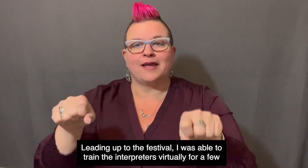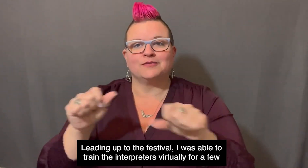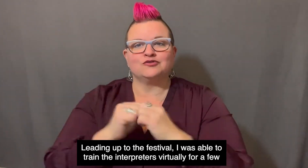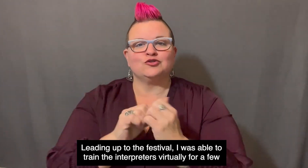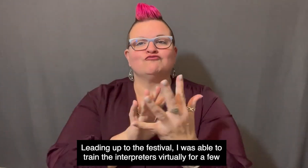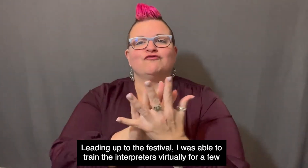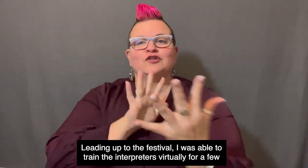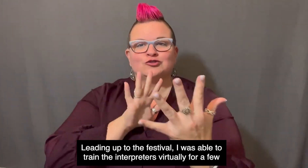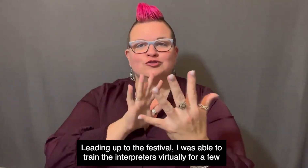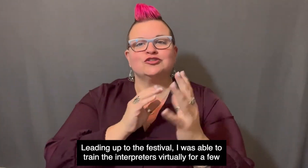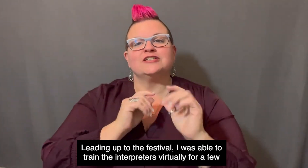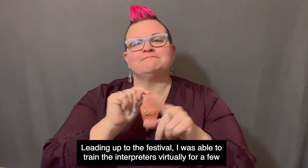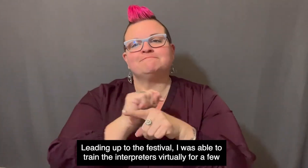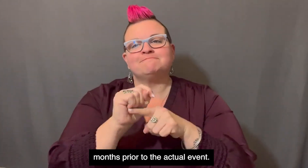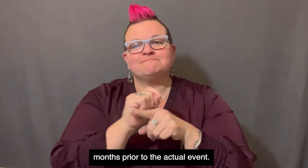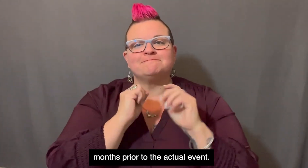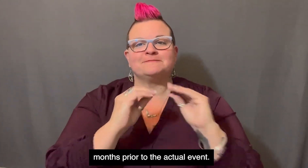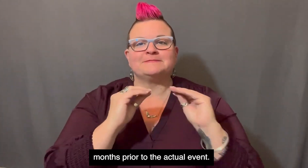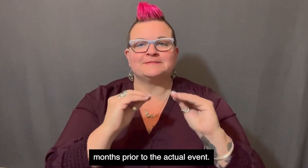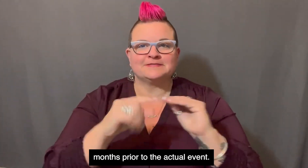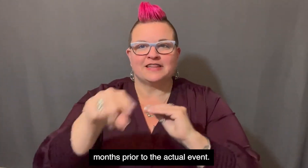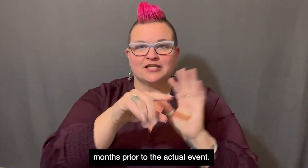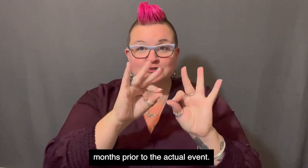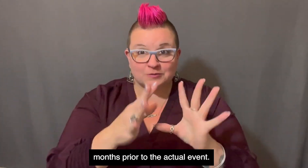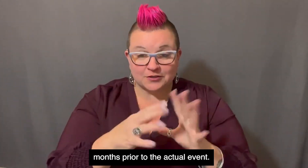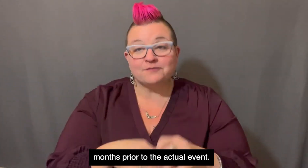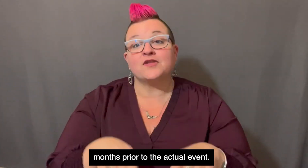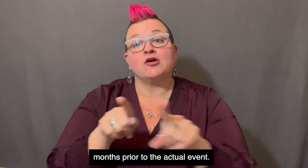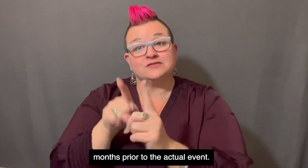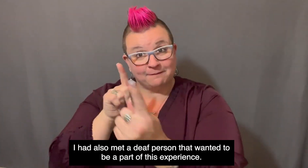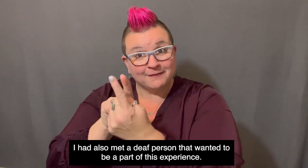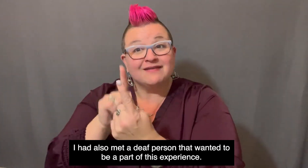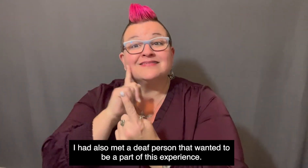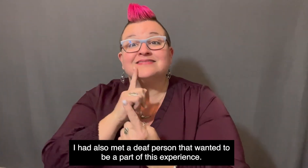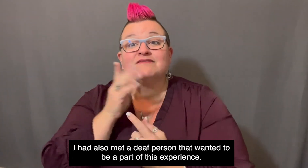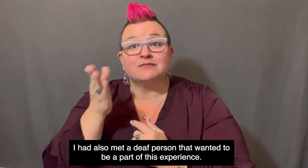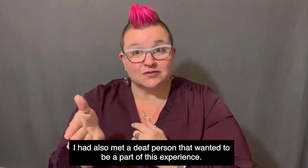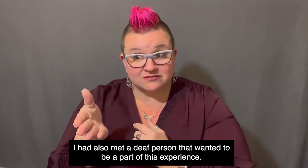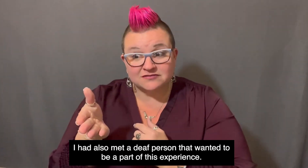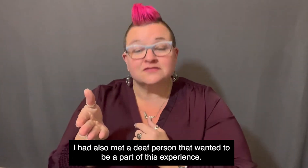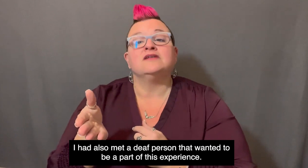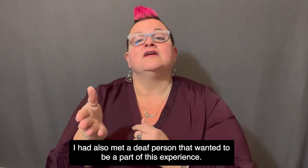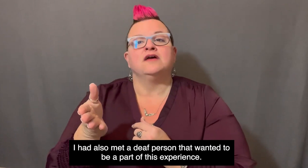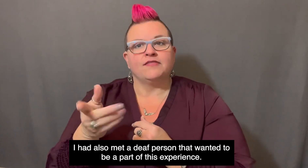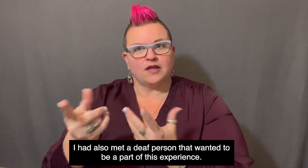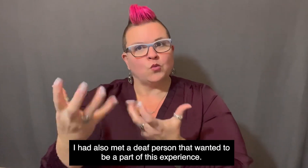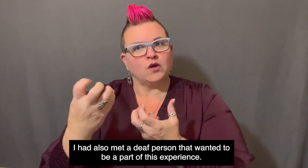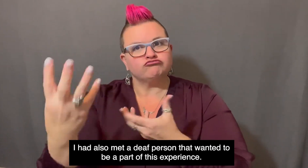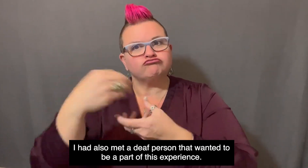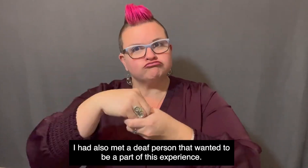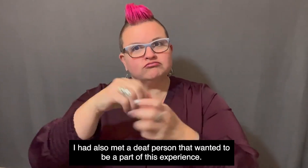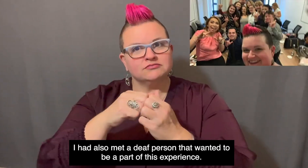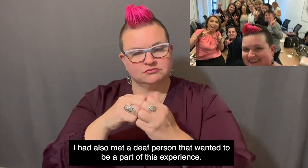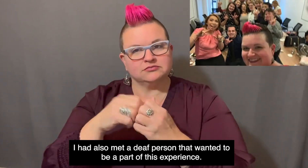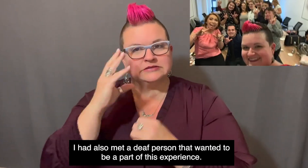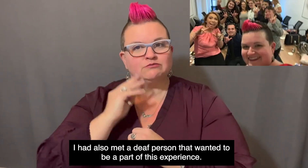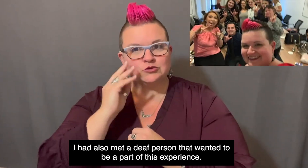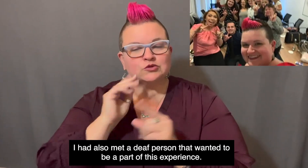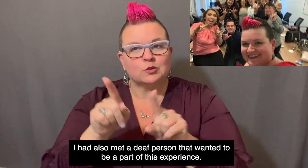the interpreters virtually for a few months prior to the actual event. I had also met a deaf person that wanted to be a part of